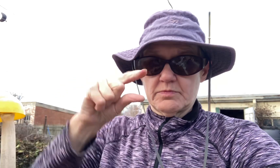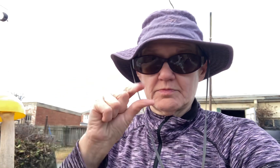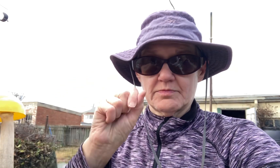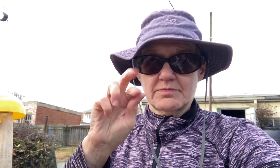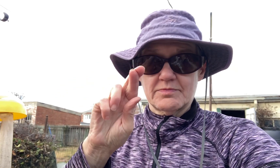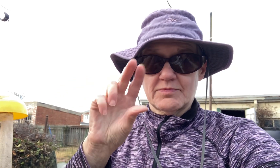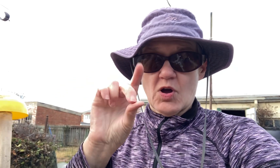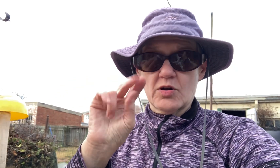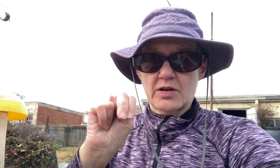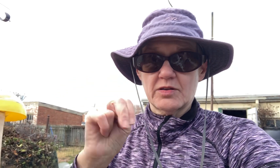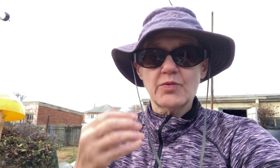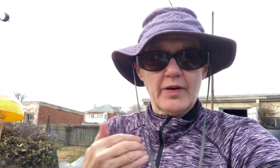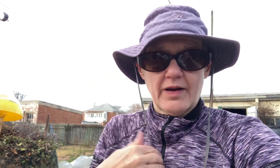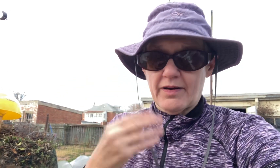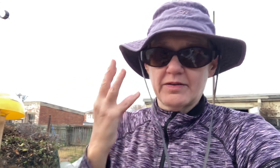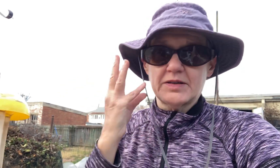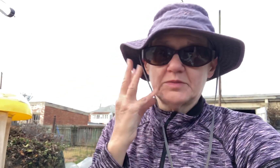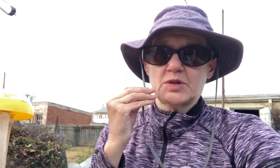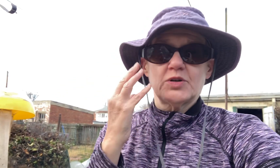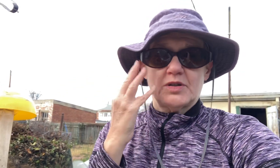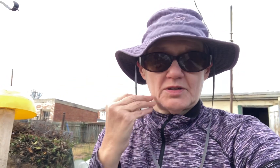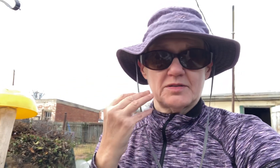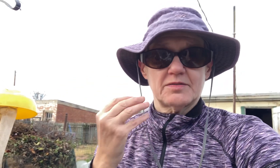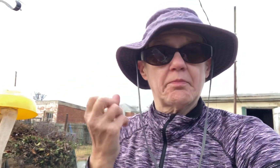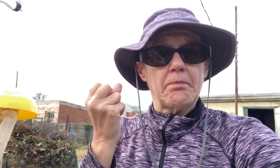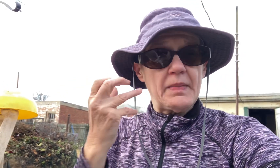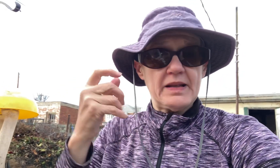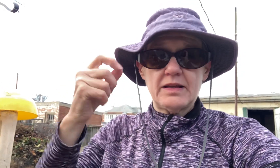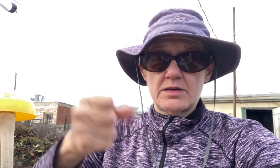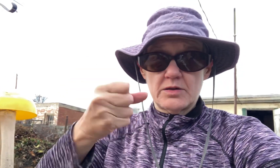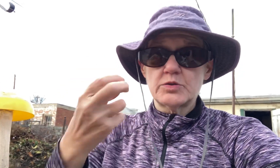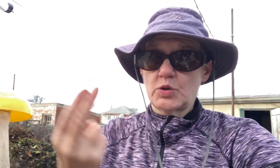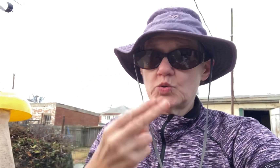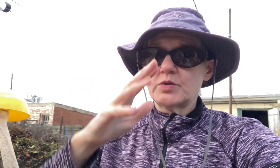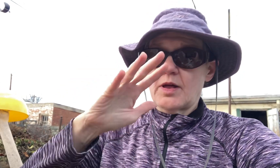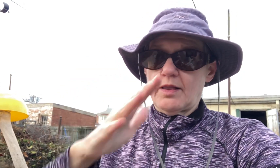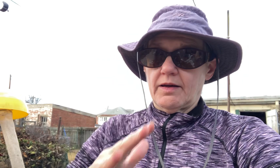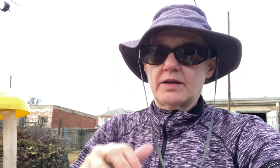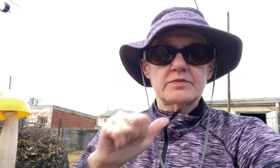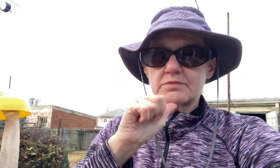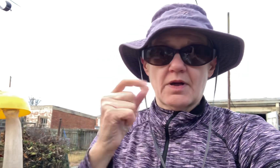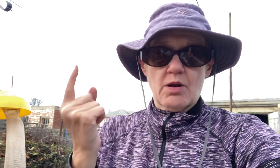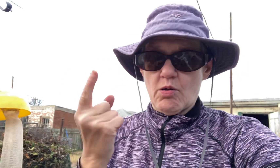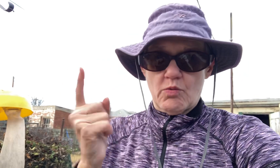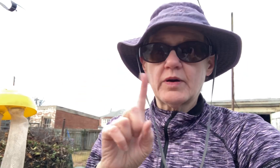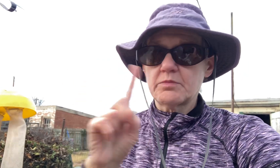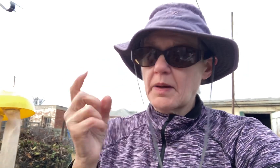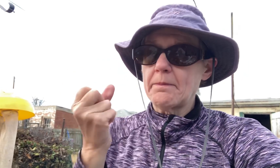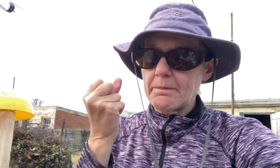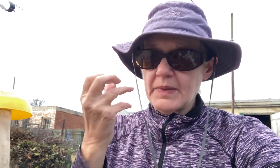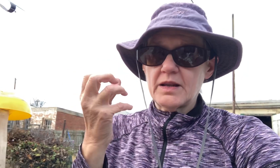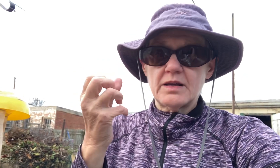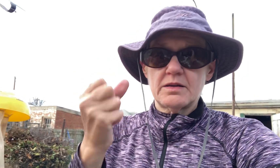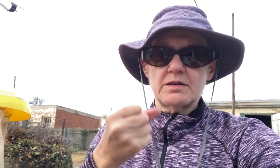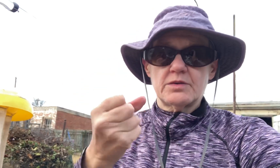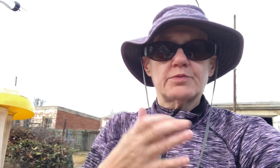in this garden. So I do have a lot of experience with this. Many years I use leaves.